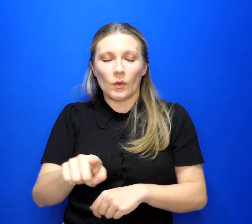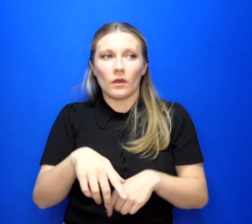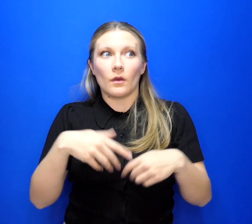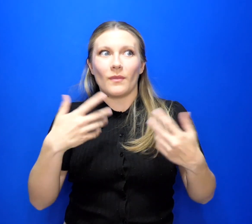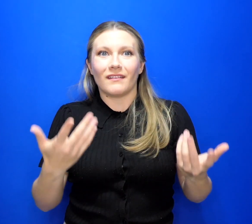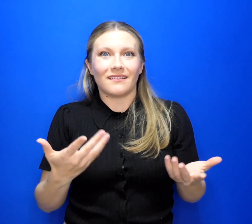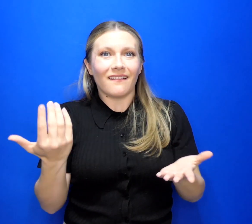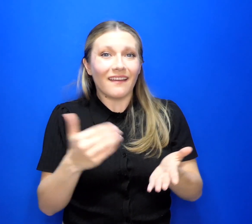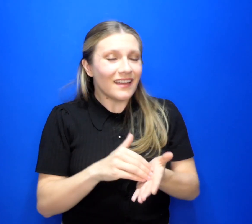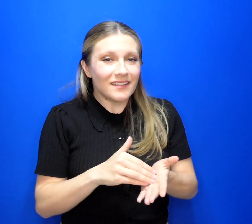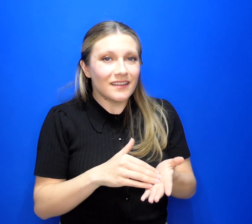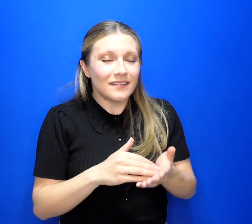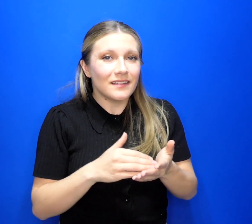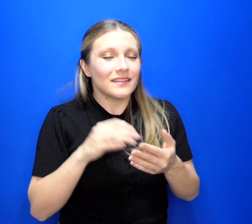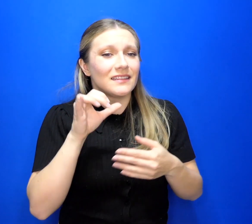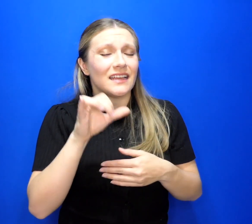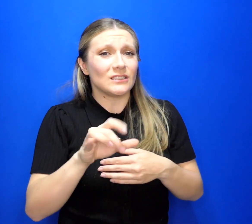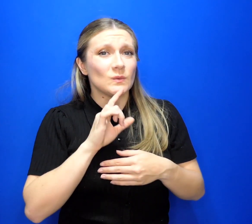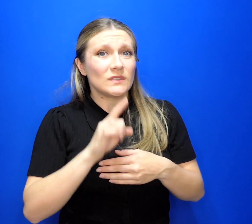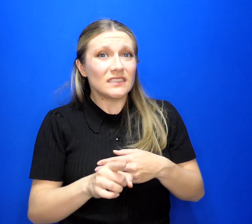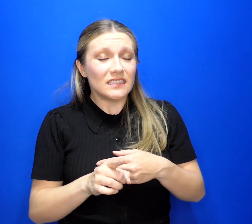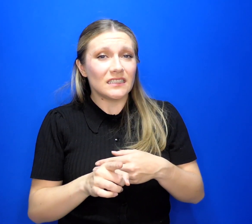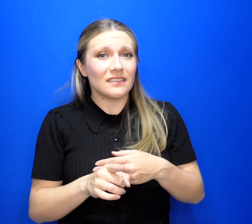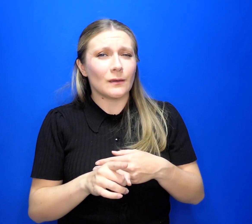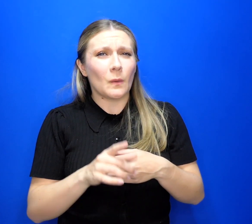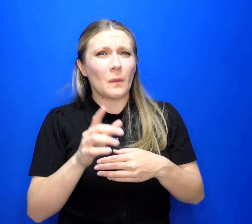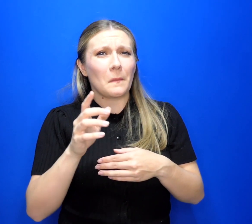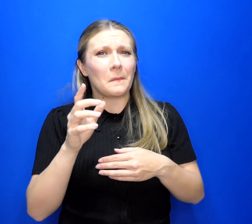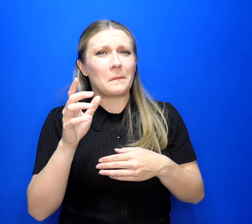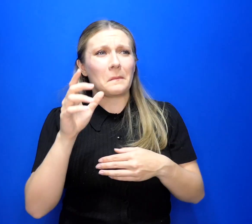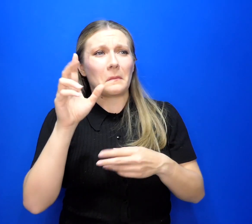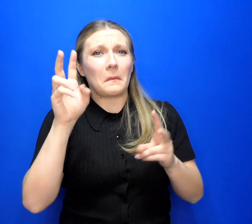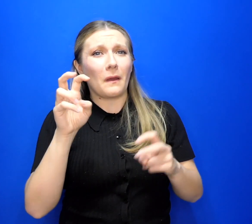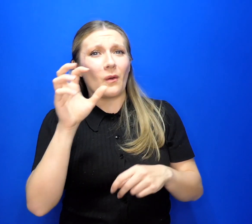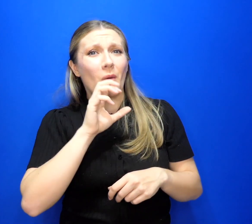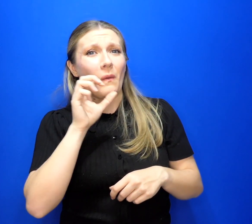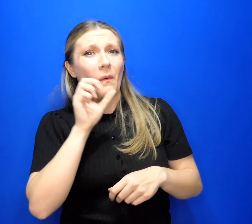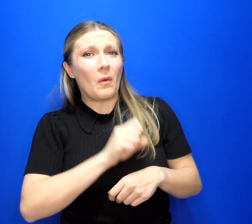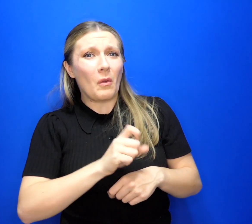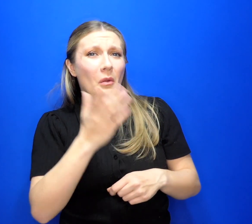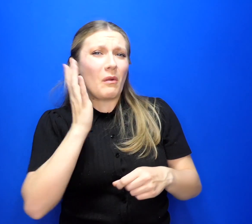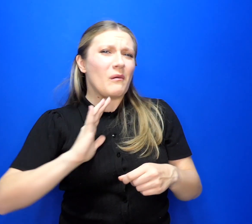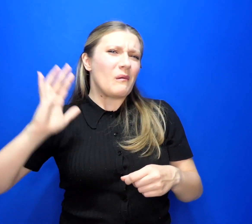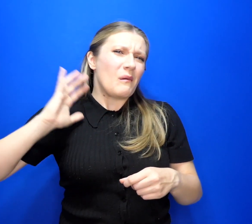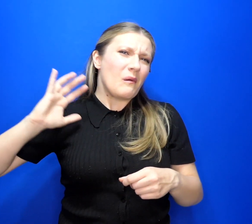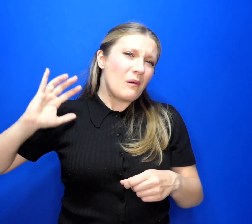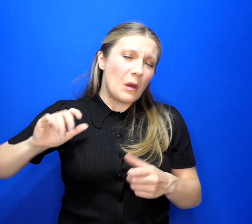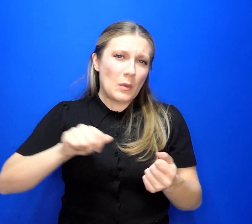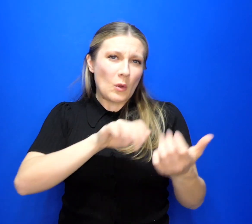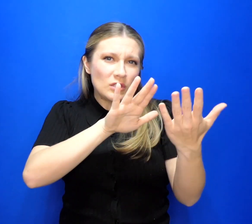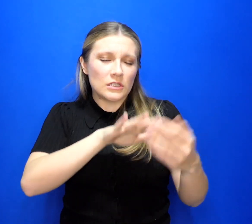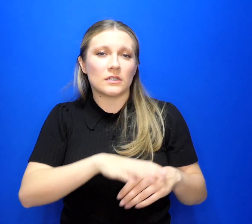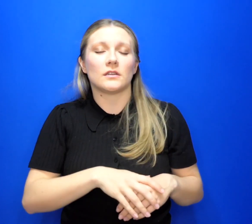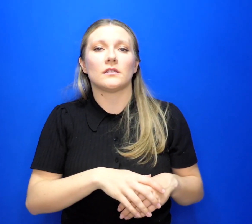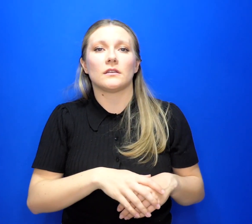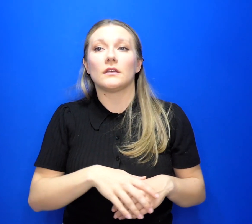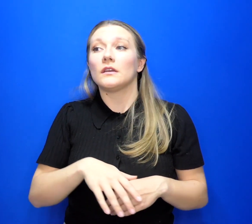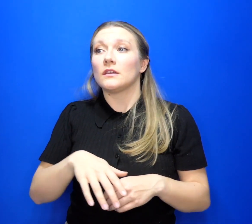Yeah. Where again, that's really old way to dose. The concept, but you're seeing it more and